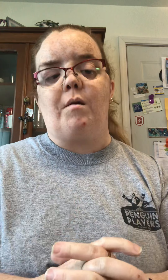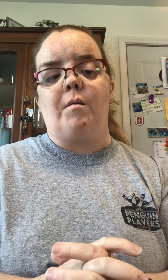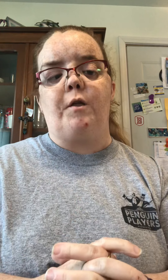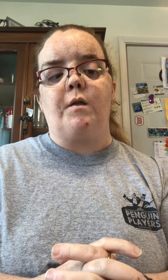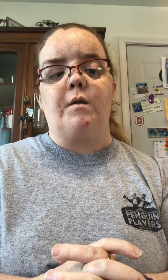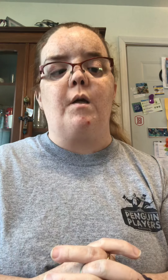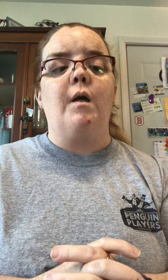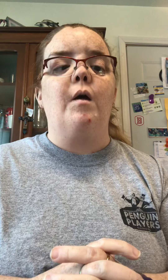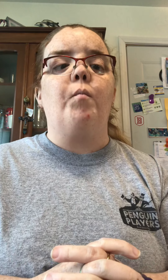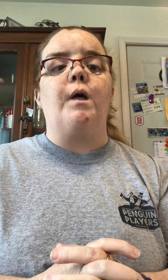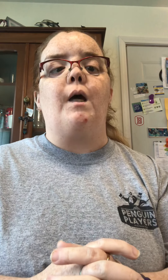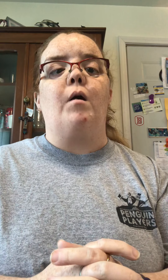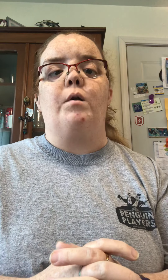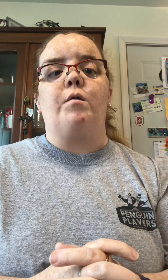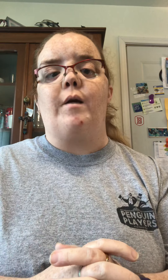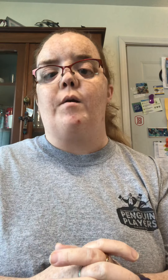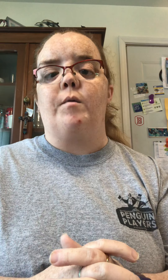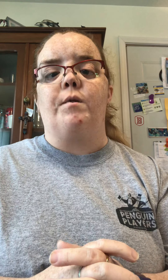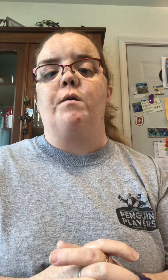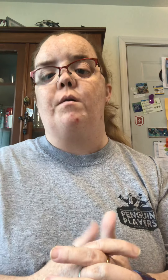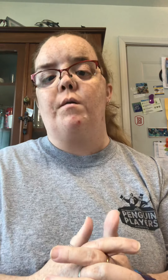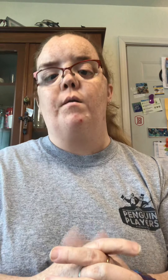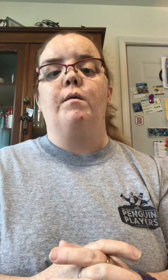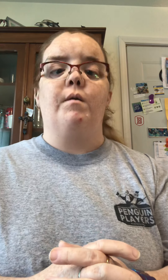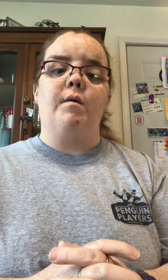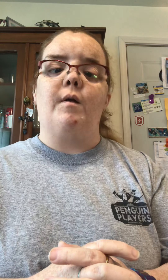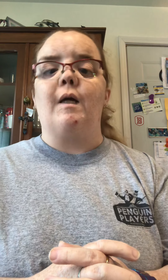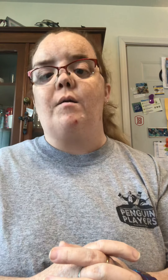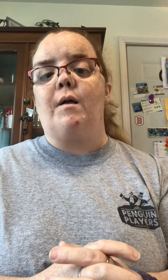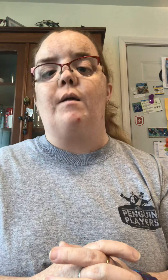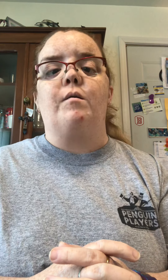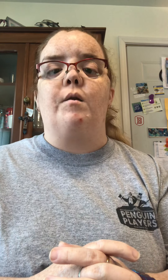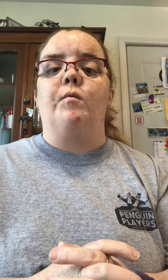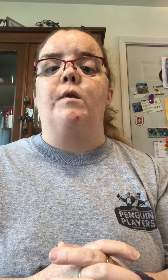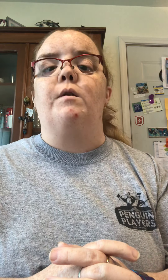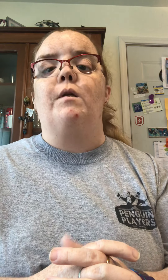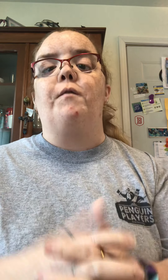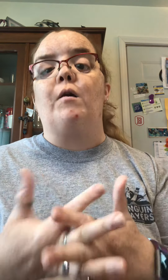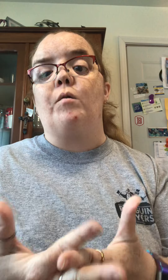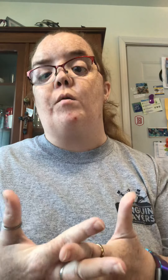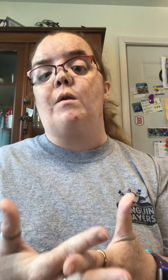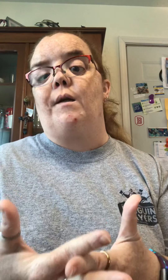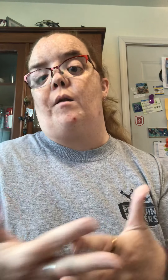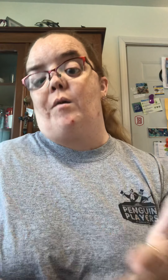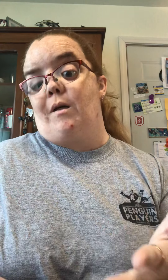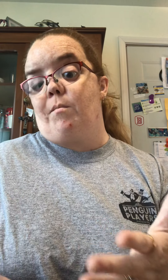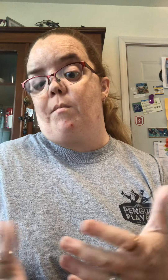couple years, but I always try to remember how to sign in certain words, and if I don't know a sign, I look it up.